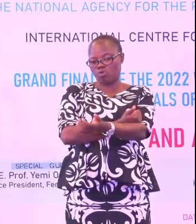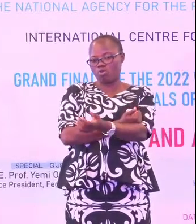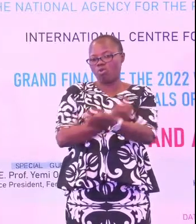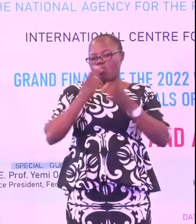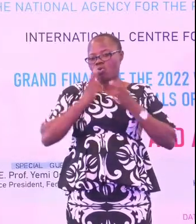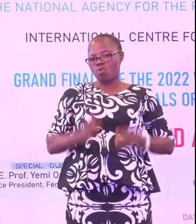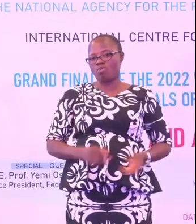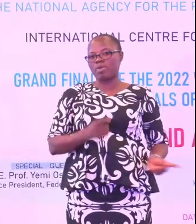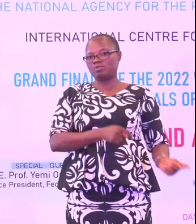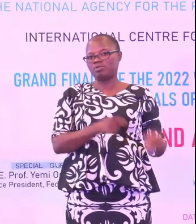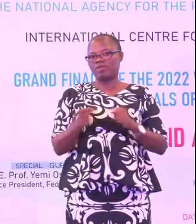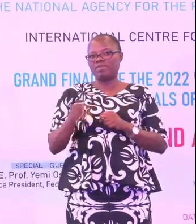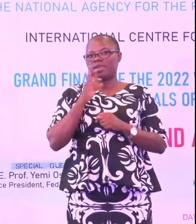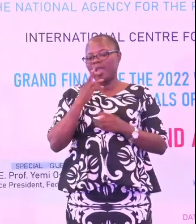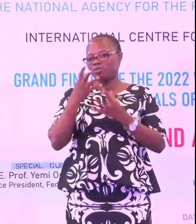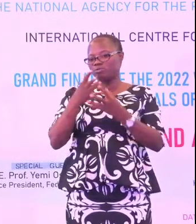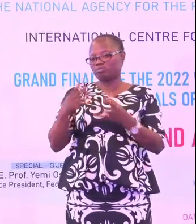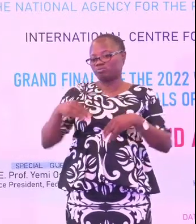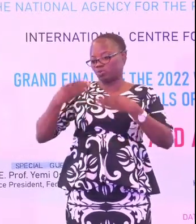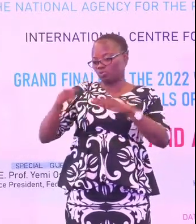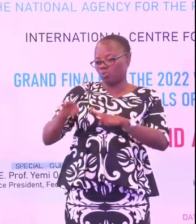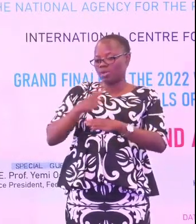being sold and being recruited.